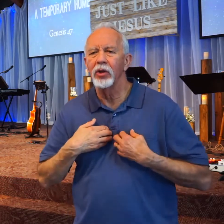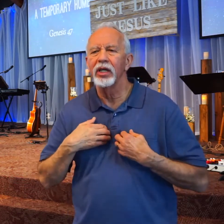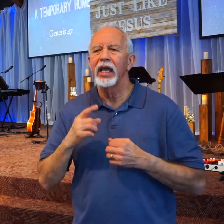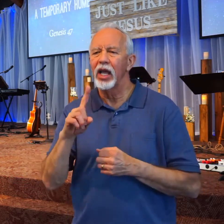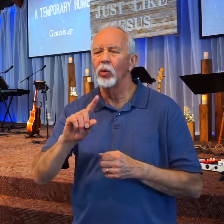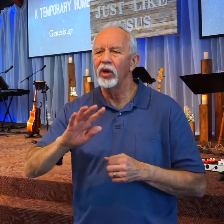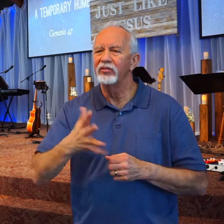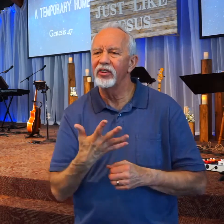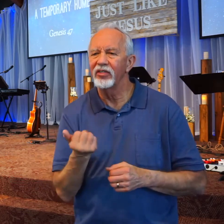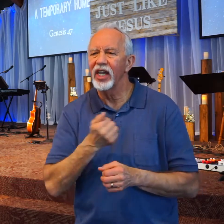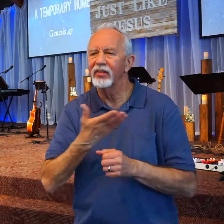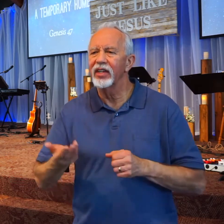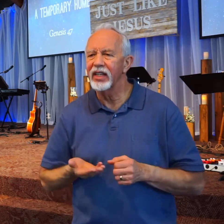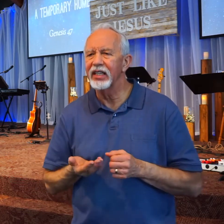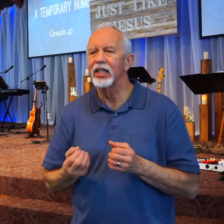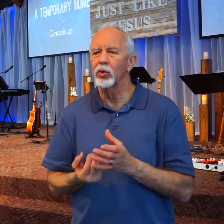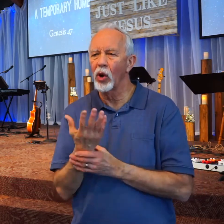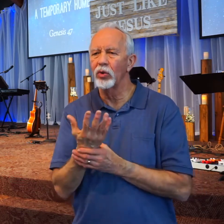grows.